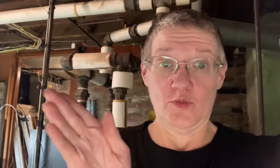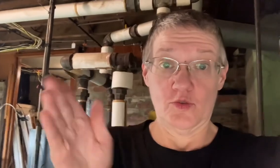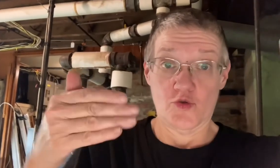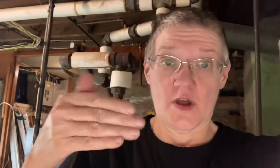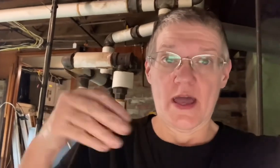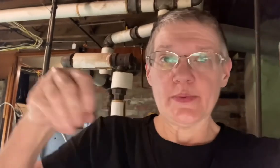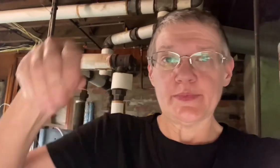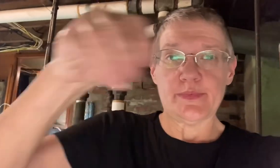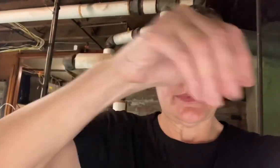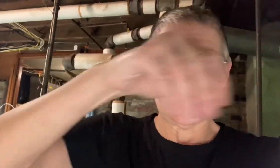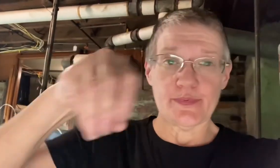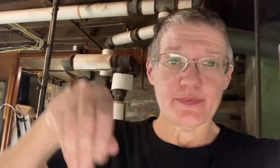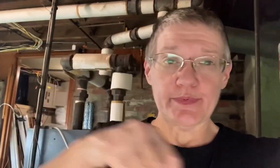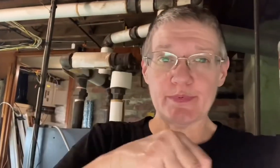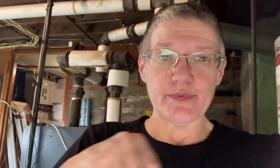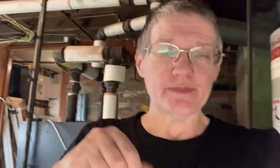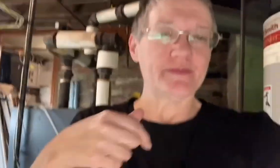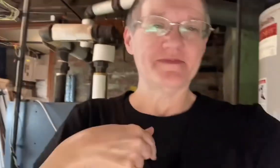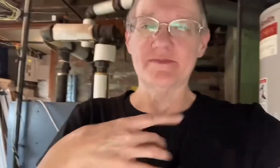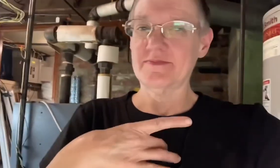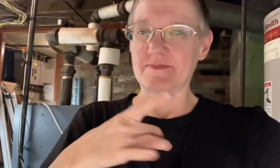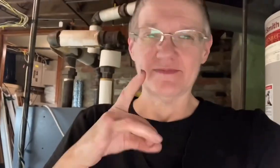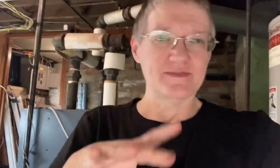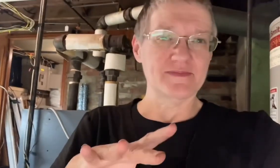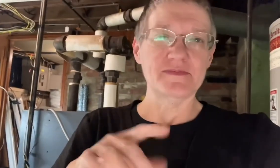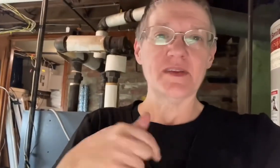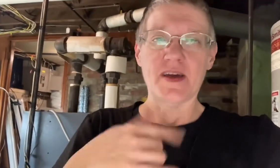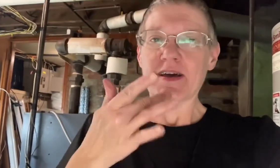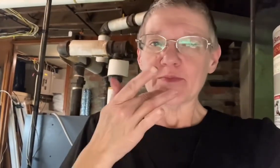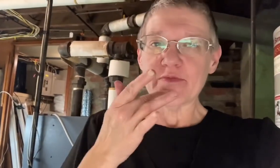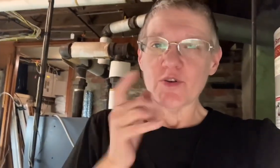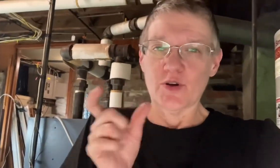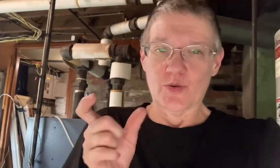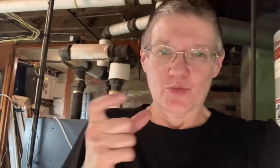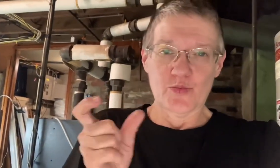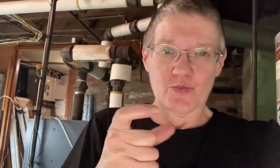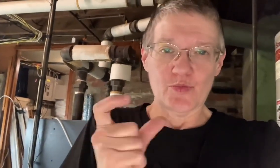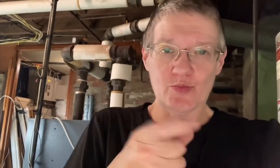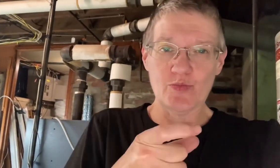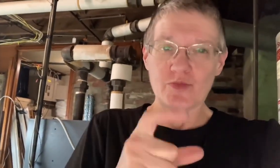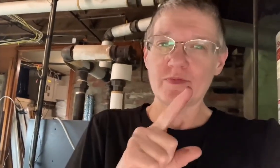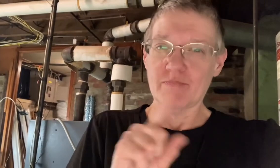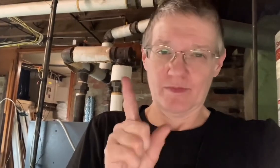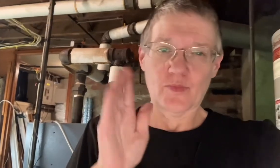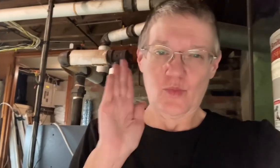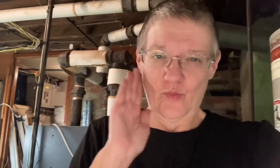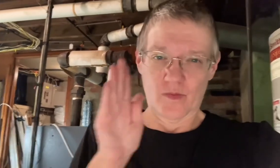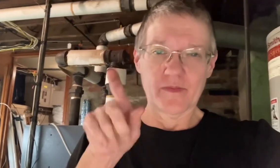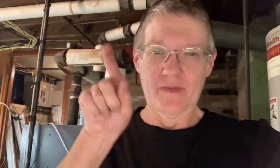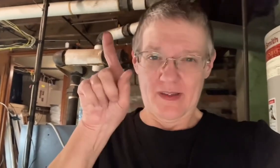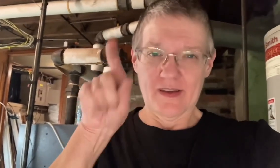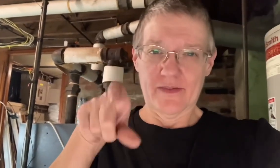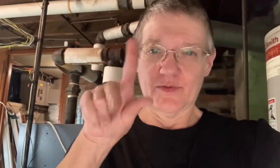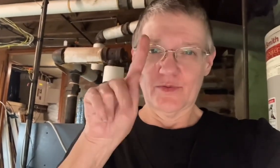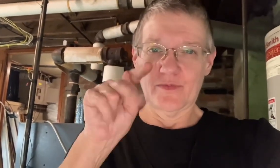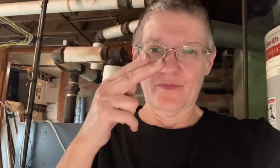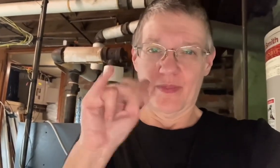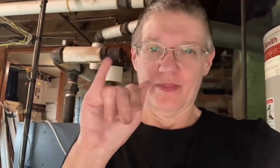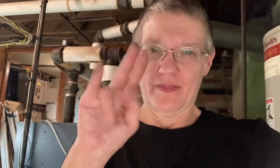most people just sprinkle them over the top of a tray, but I prefer to put them into individual soil blocks. Of